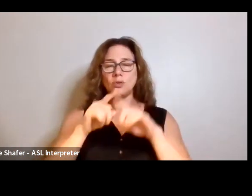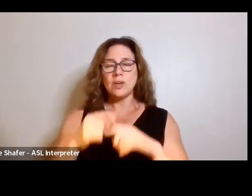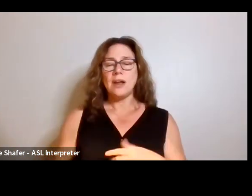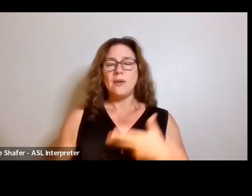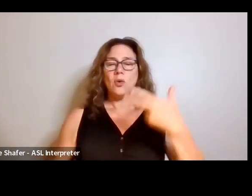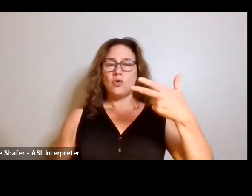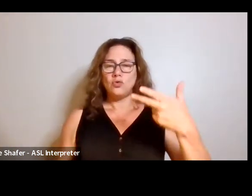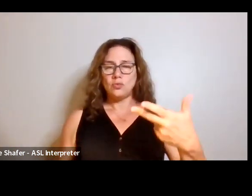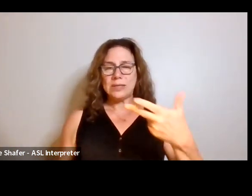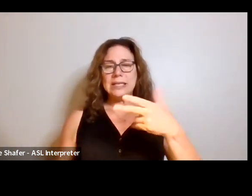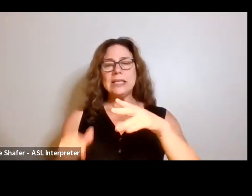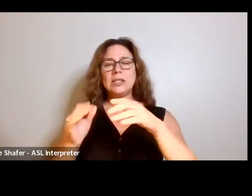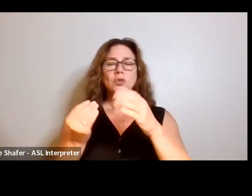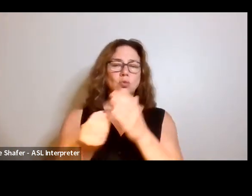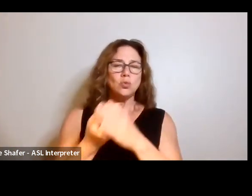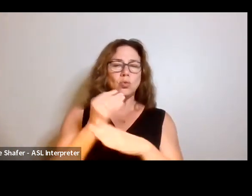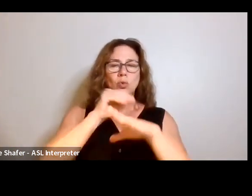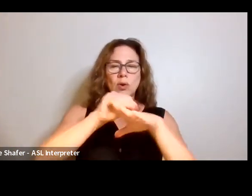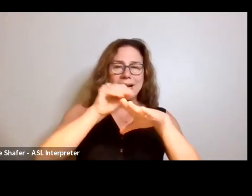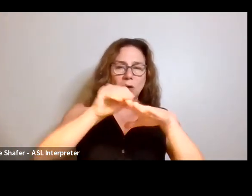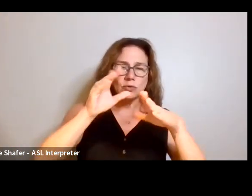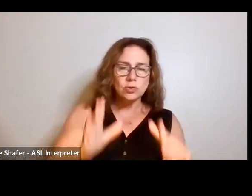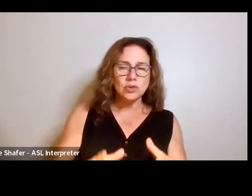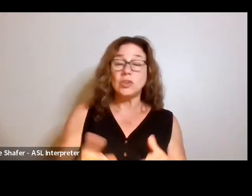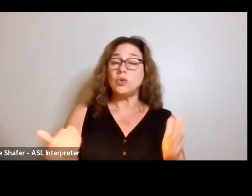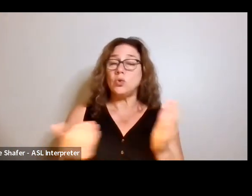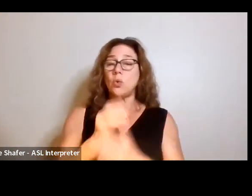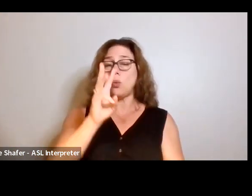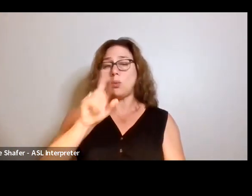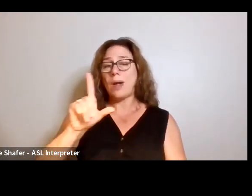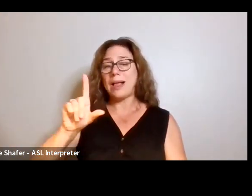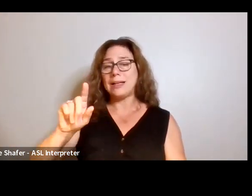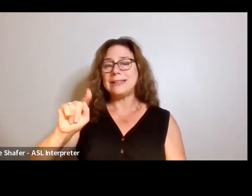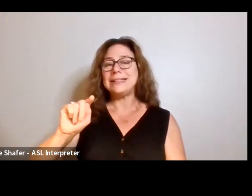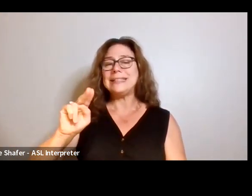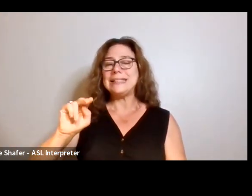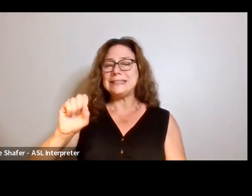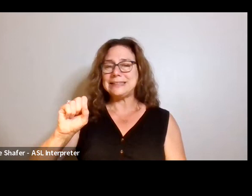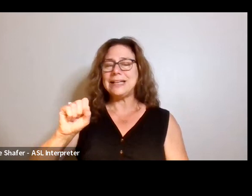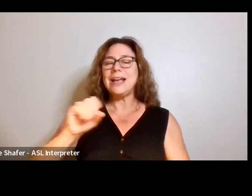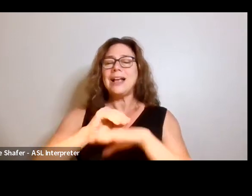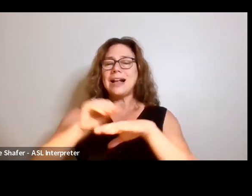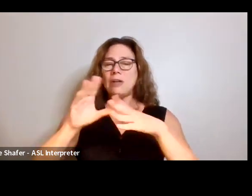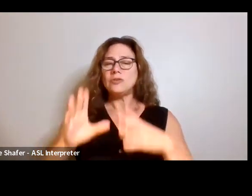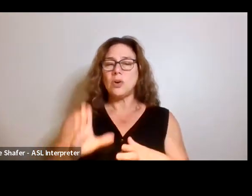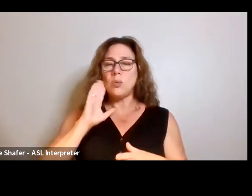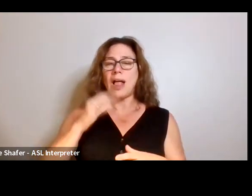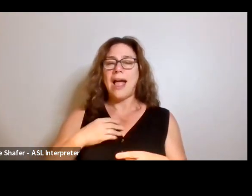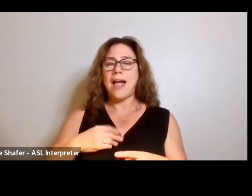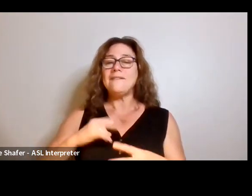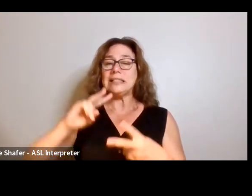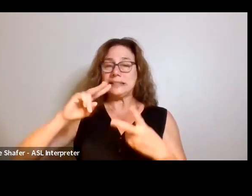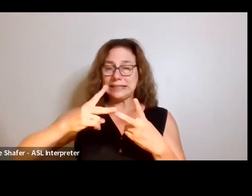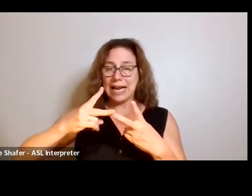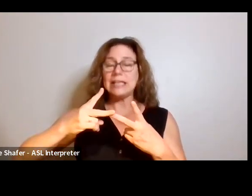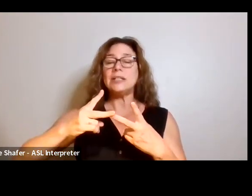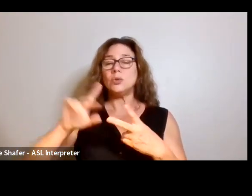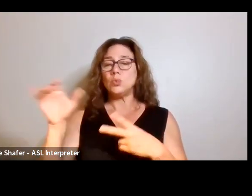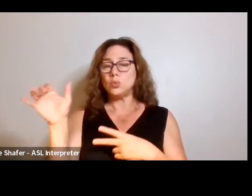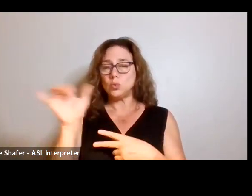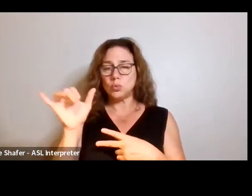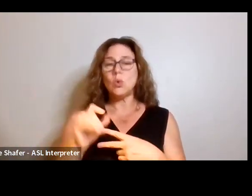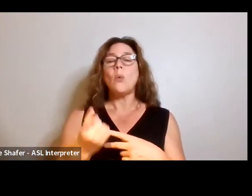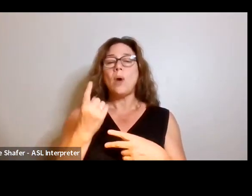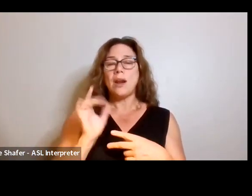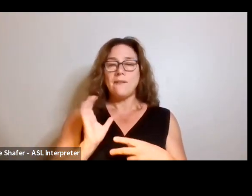new counselors and a new wellness counselor, and soon to be, we'll be getting another new wellness counselor because one of ours is going to be